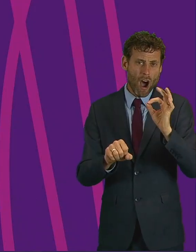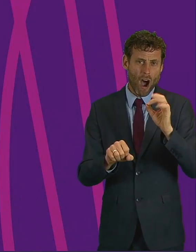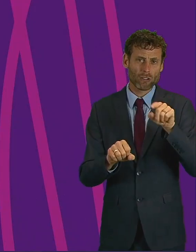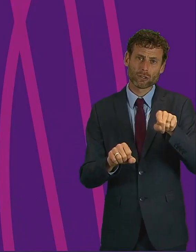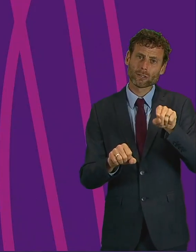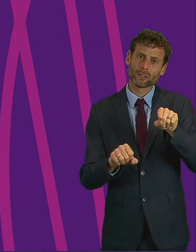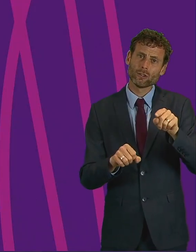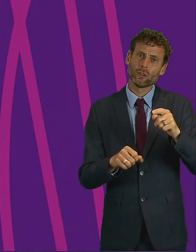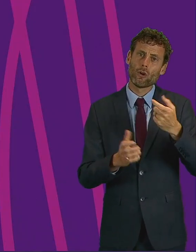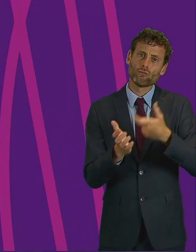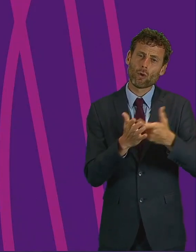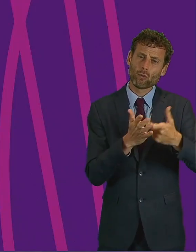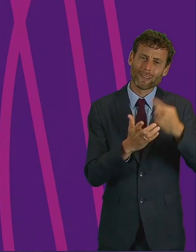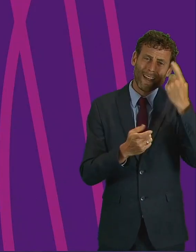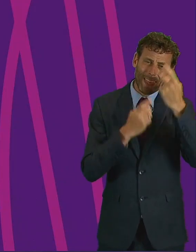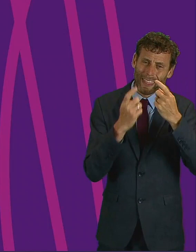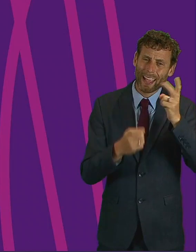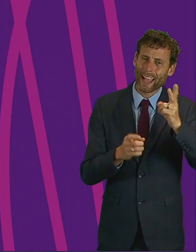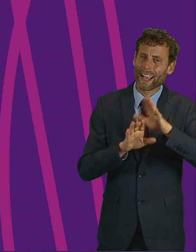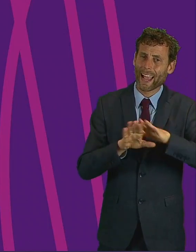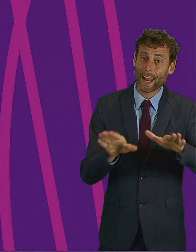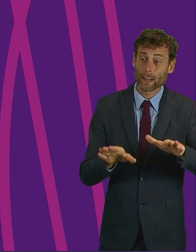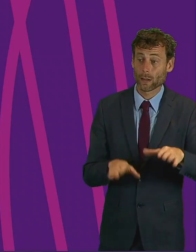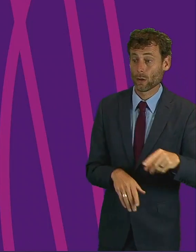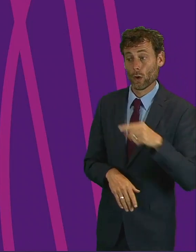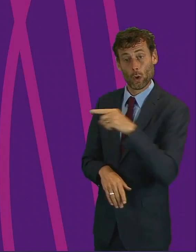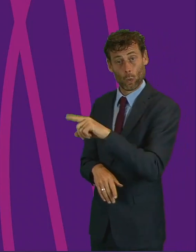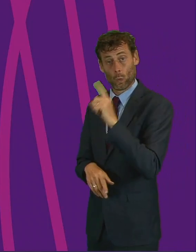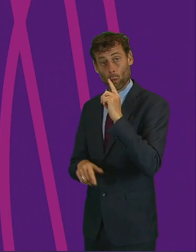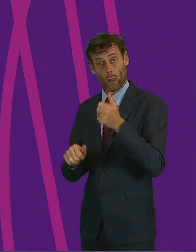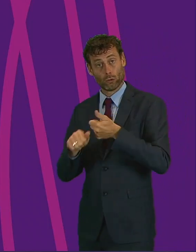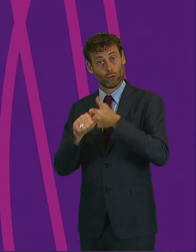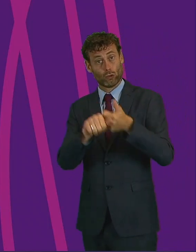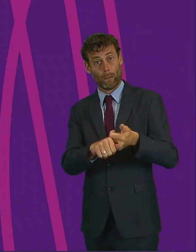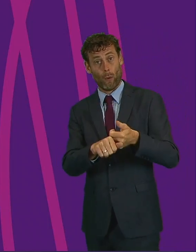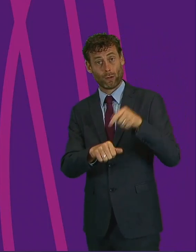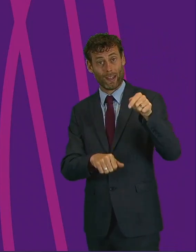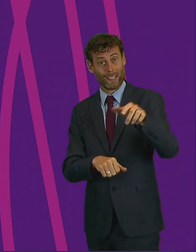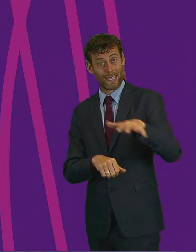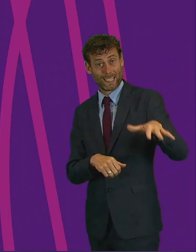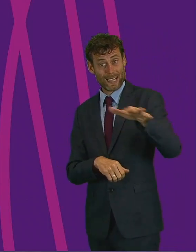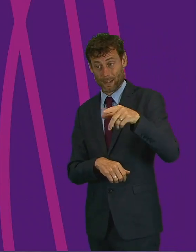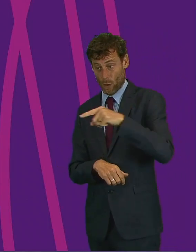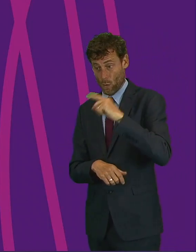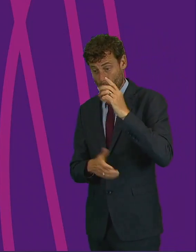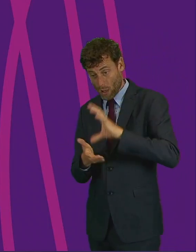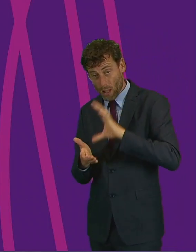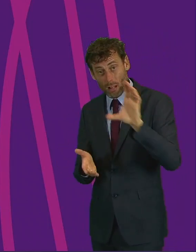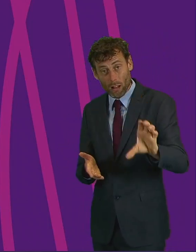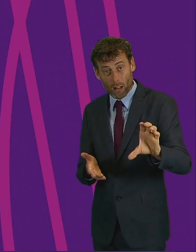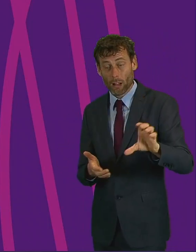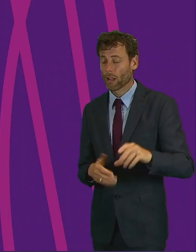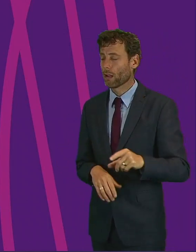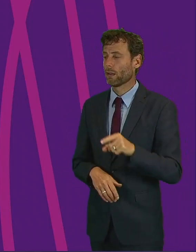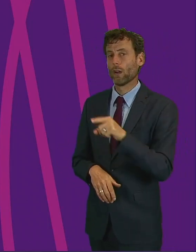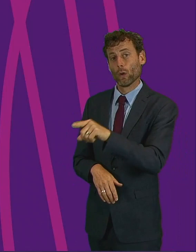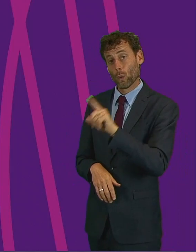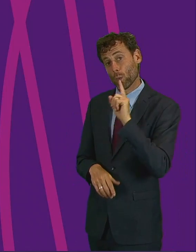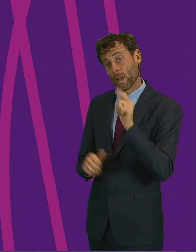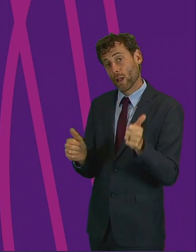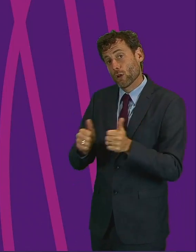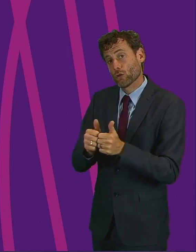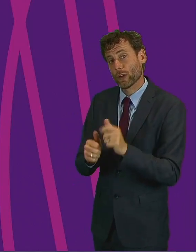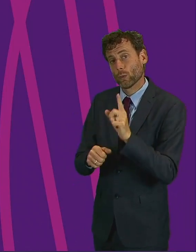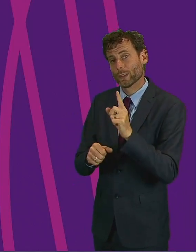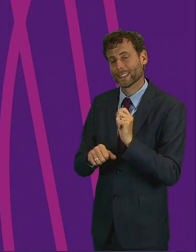Scottish Government prepared to make significant financial support available to the sector now? And will the First Minister agree to establish